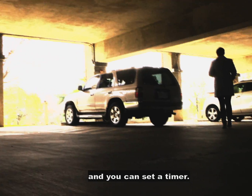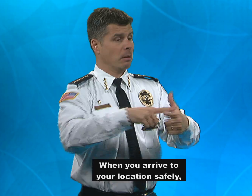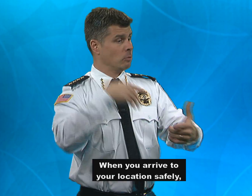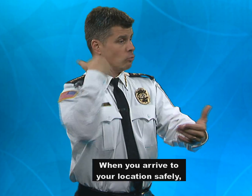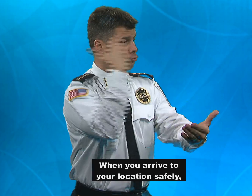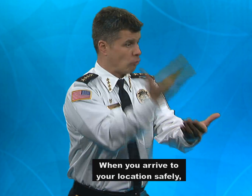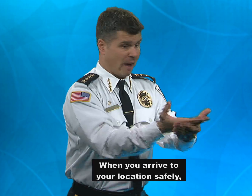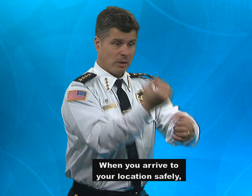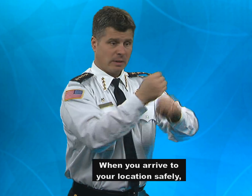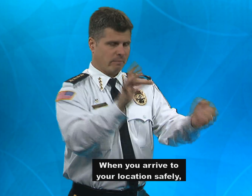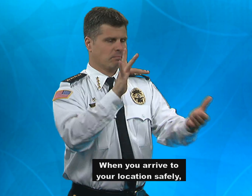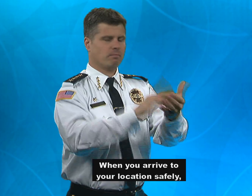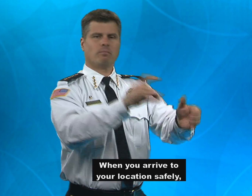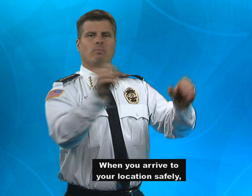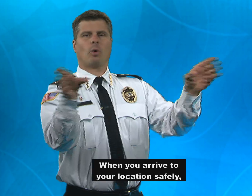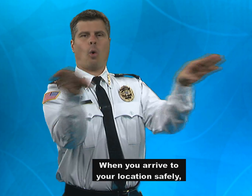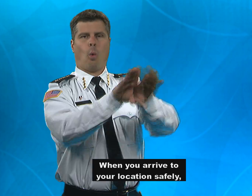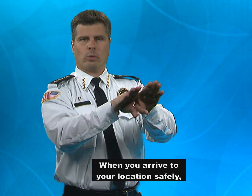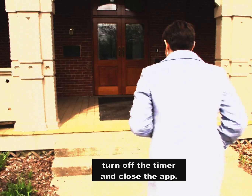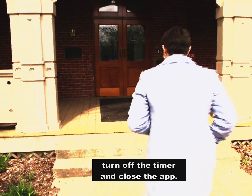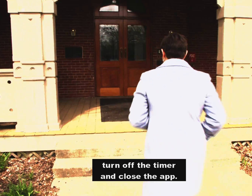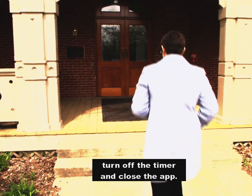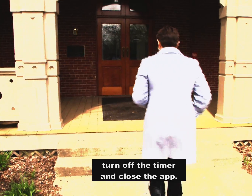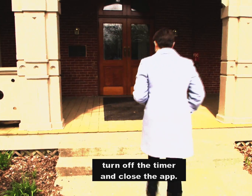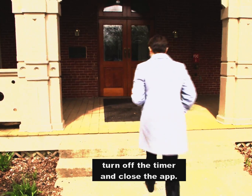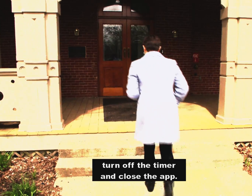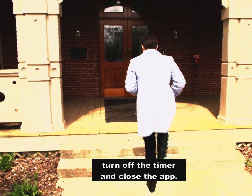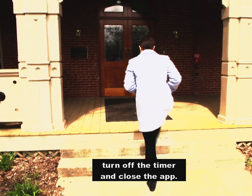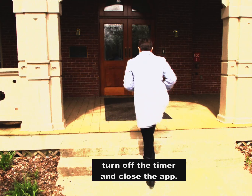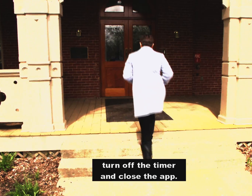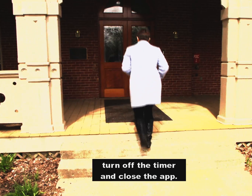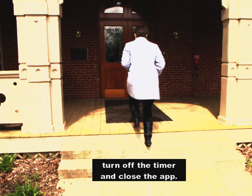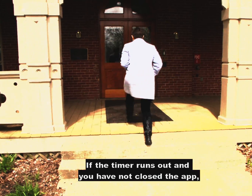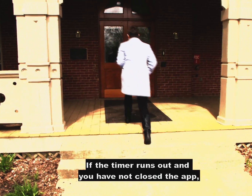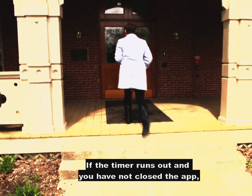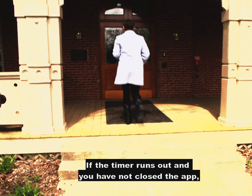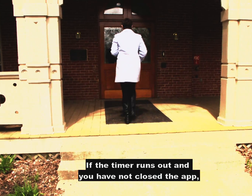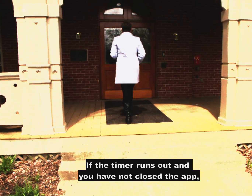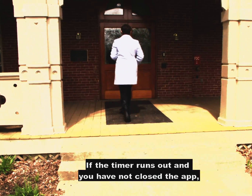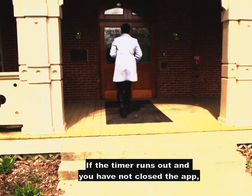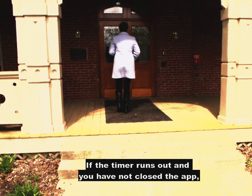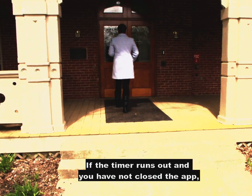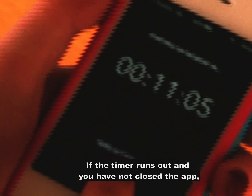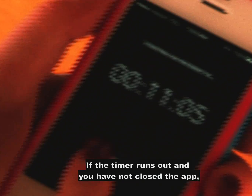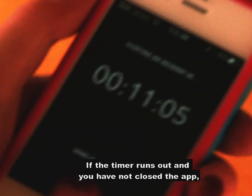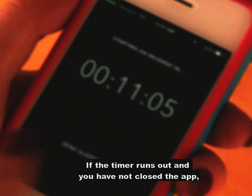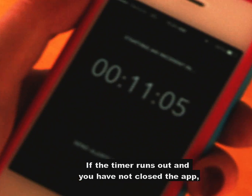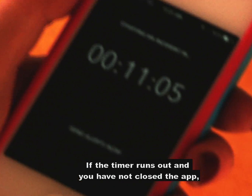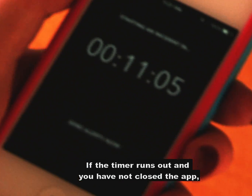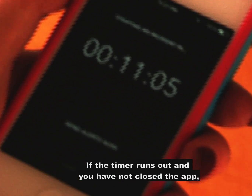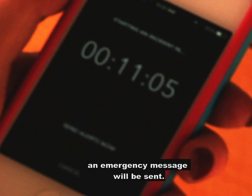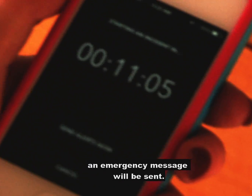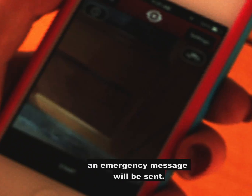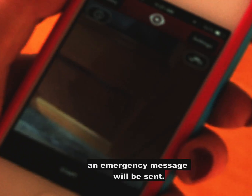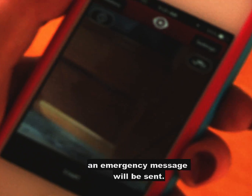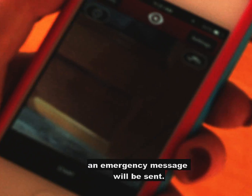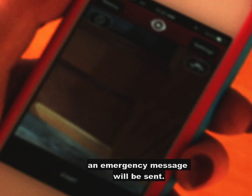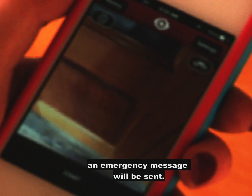When you arrive to your location safely, turn off the timer and close the app. If the timer runs out and you have not closed the app, an emergency message will be